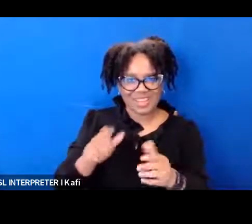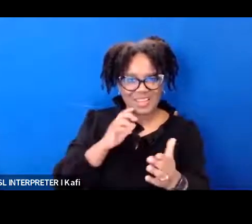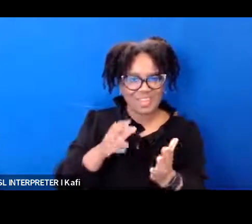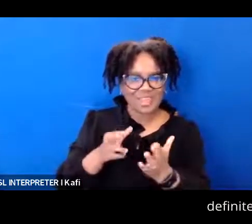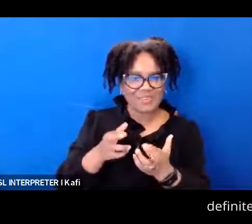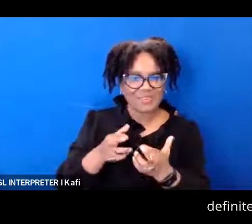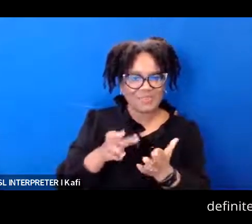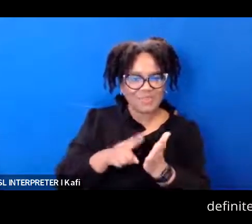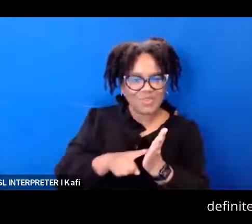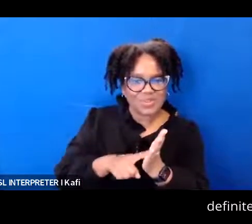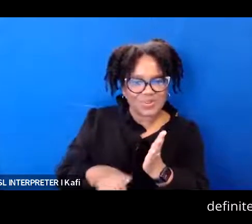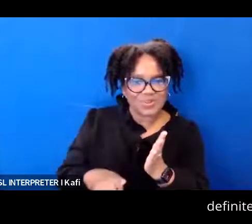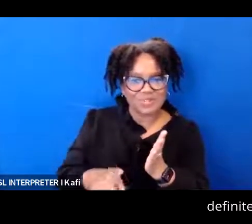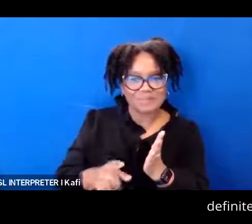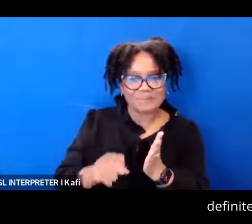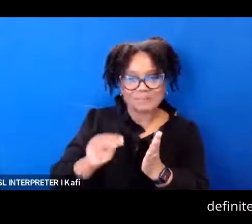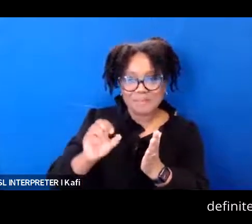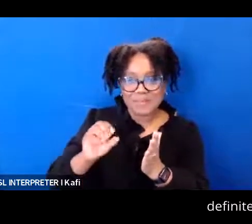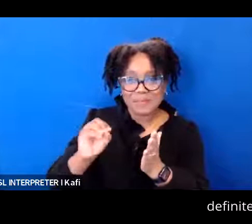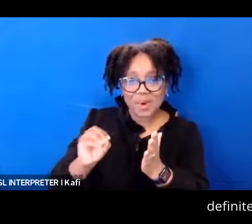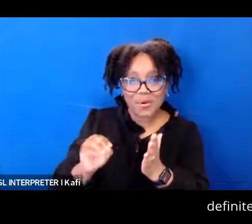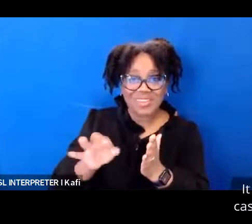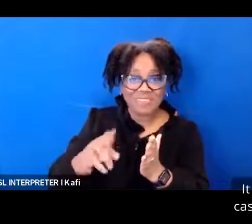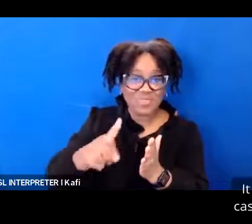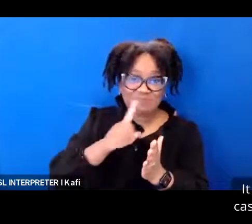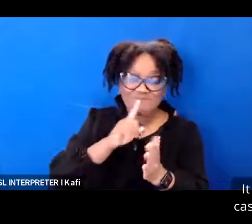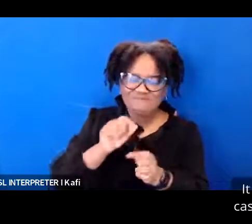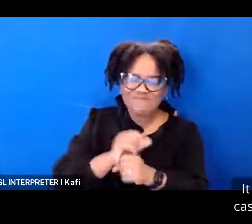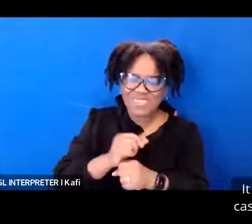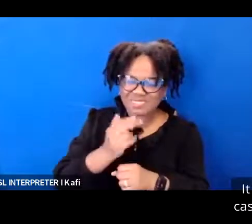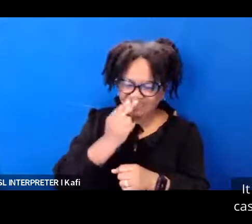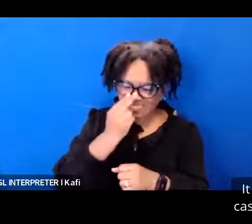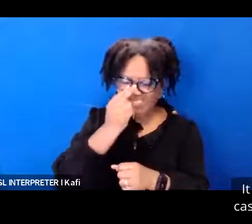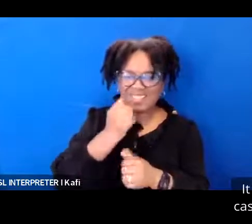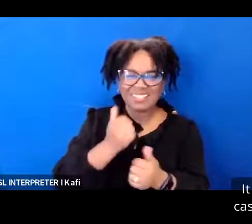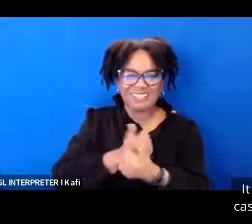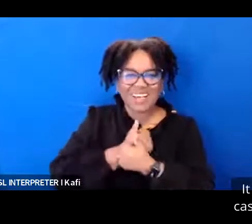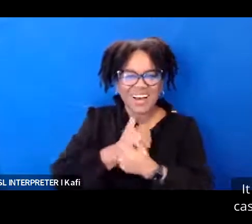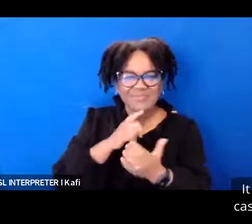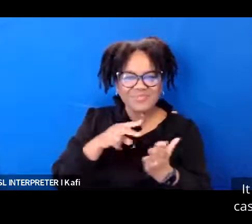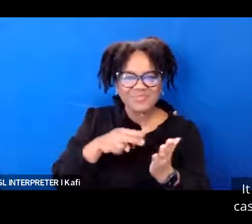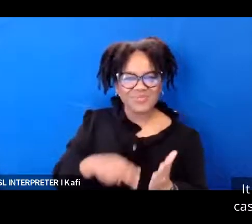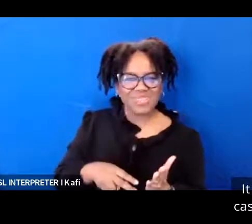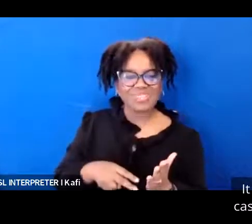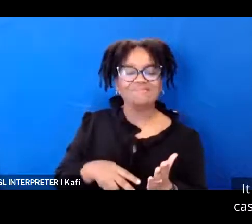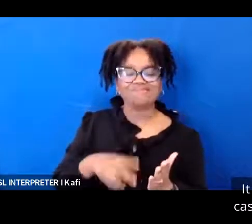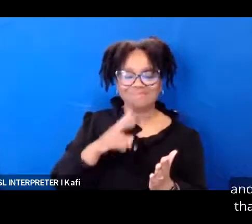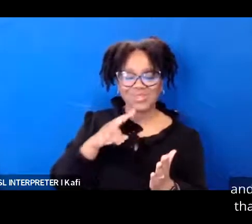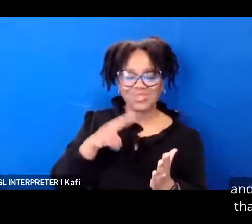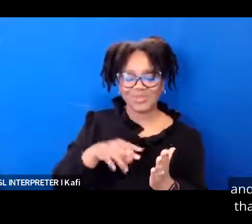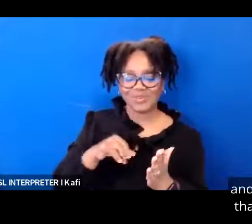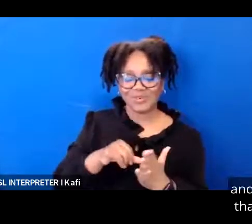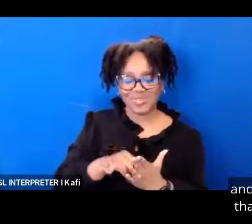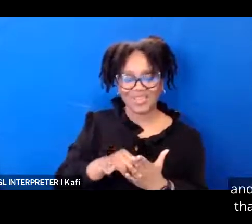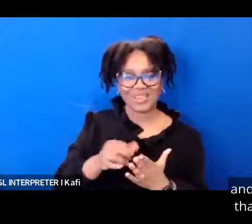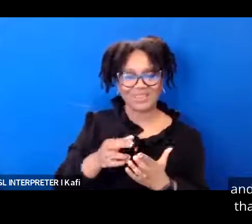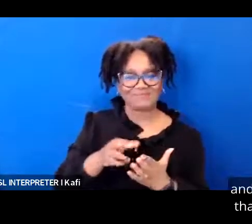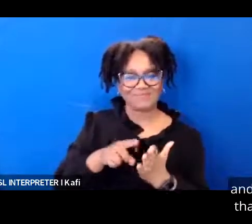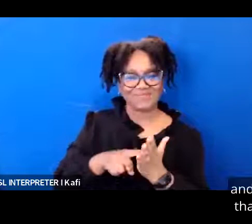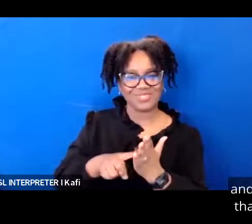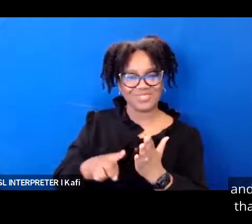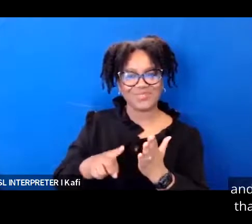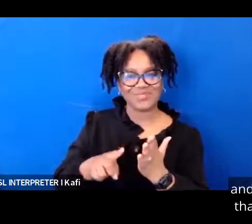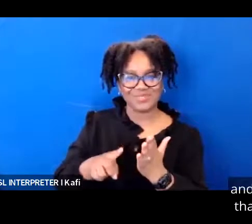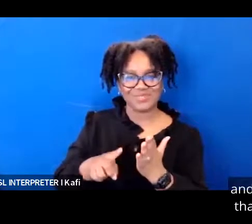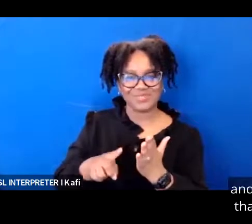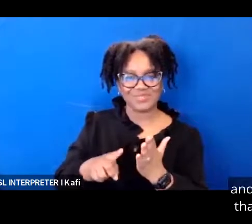um definitely keep the lookout for that it goes into depth of the cases we mentioned today and so many more because